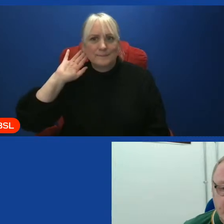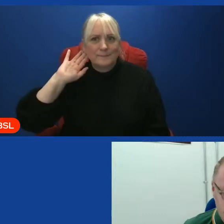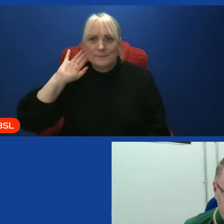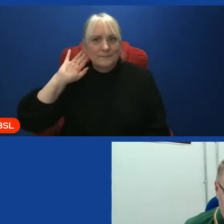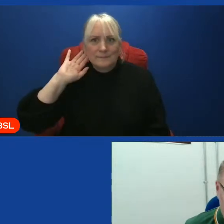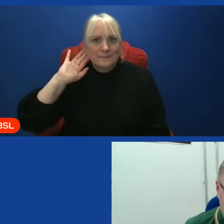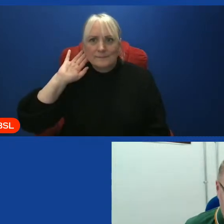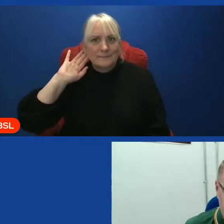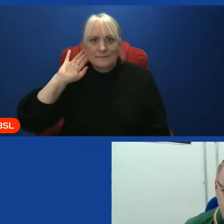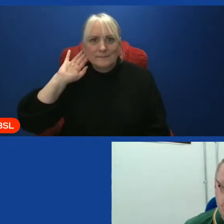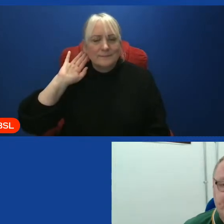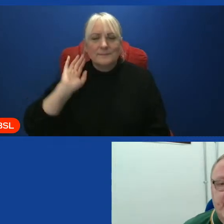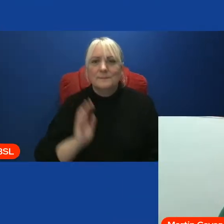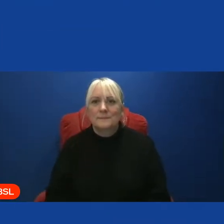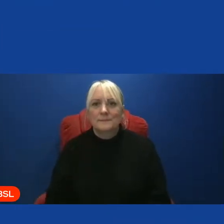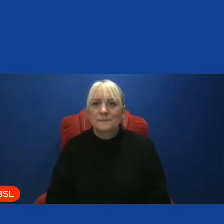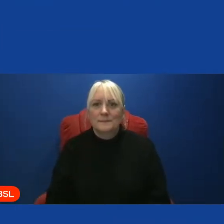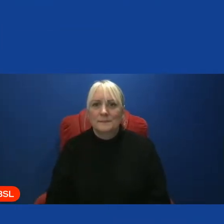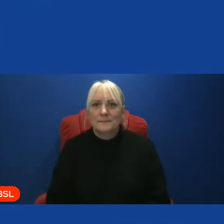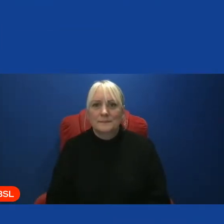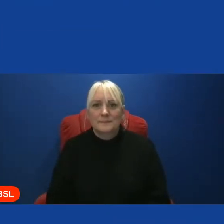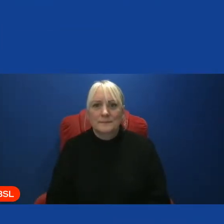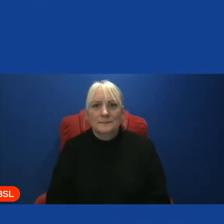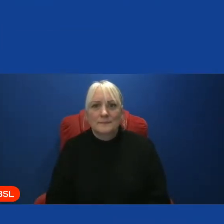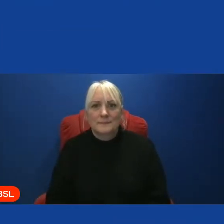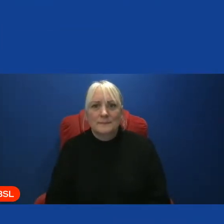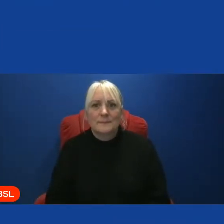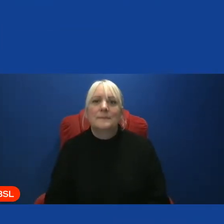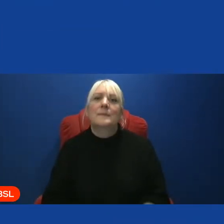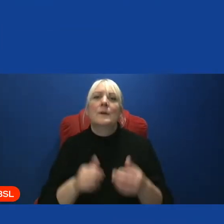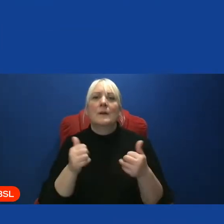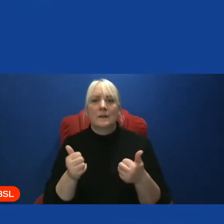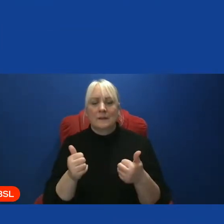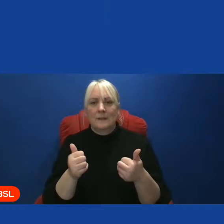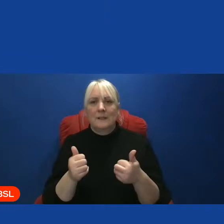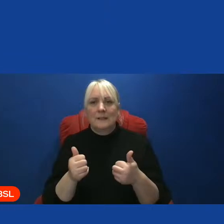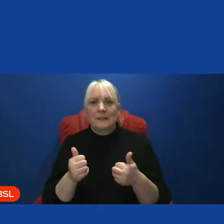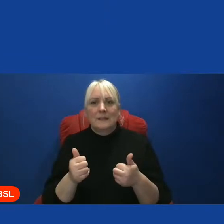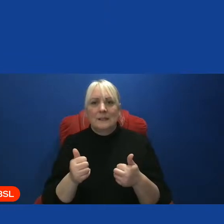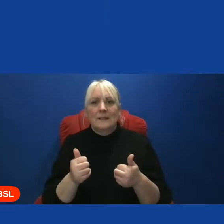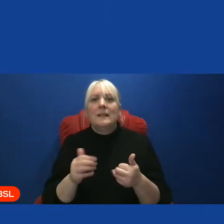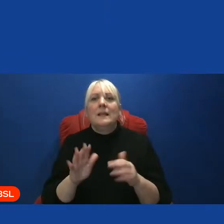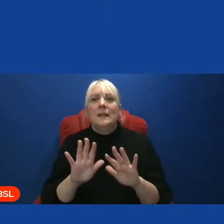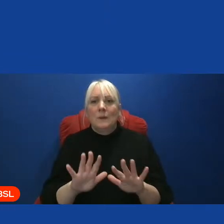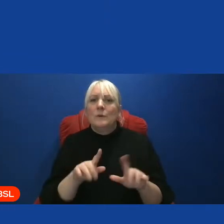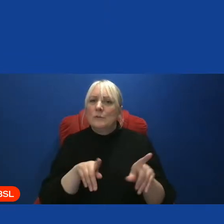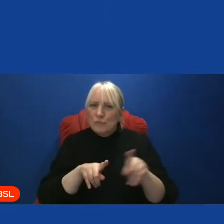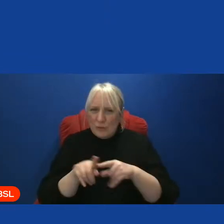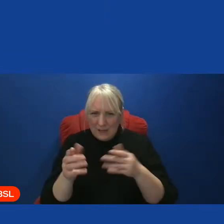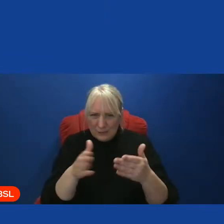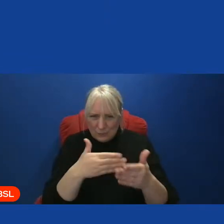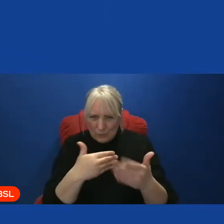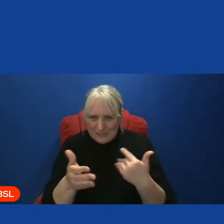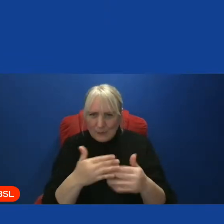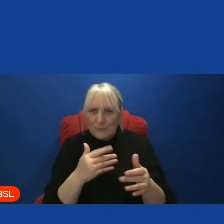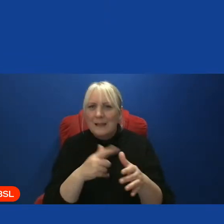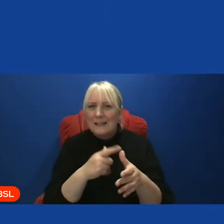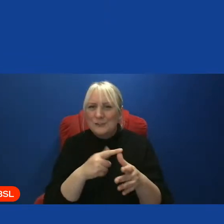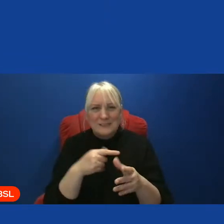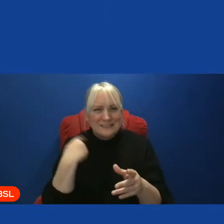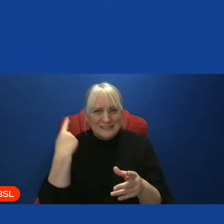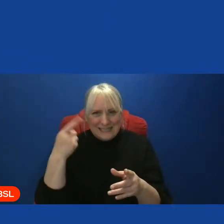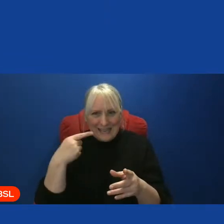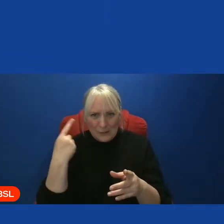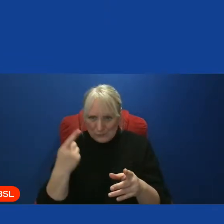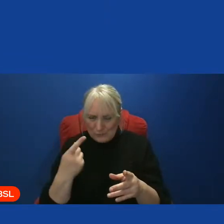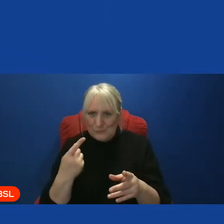No, can't hear. Okay, what I'm going to suggest we do then, while we try and get Angela's sound sorted, we're going to